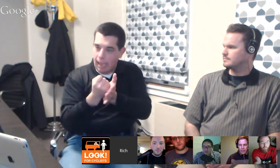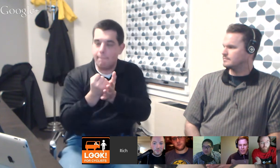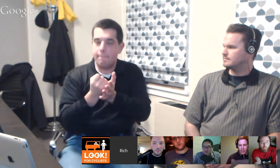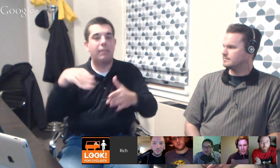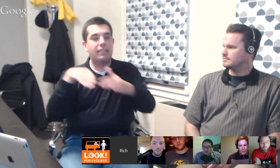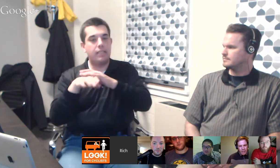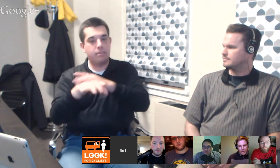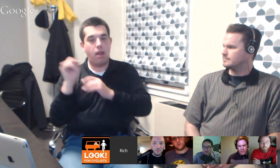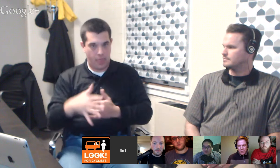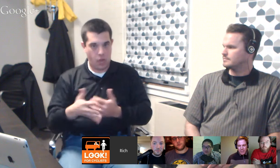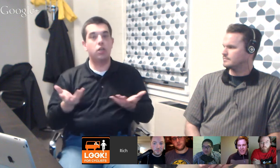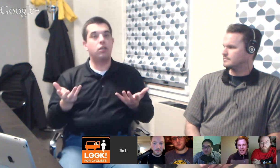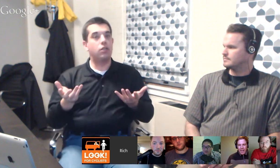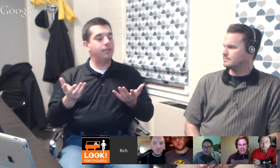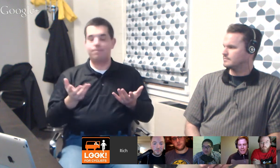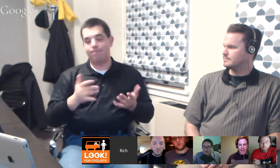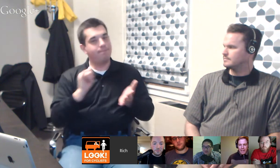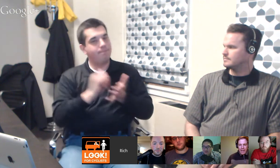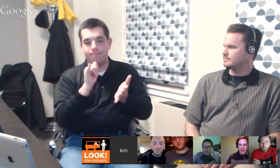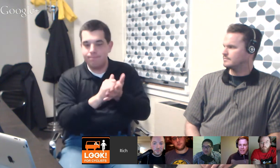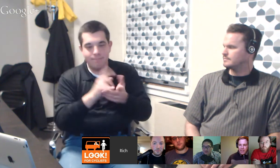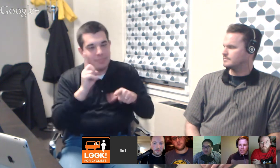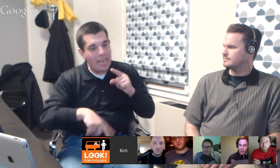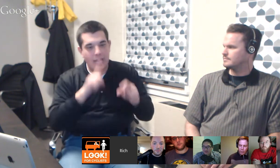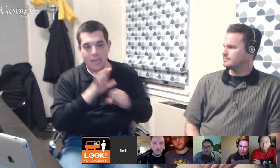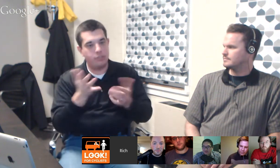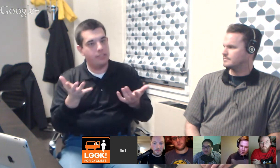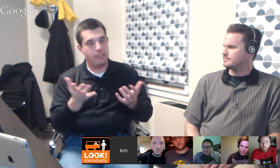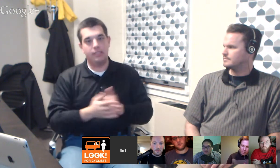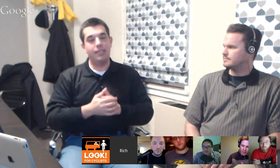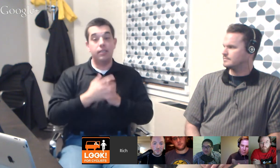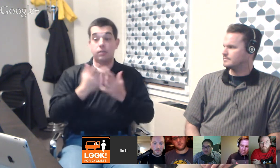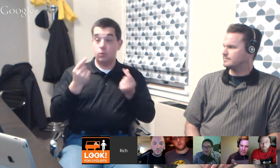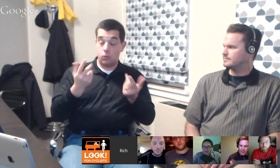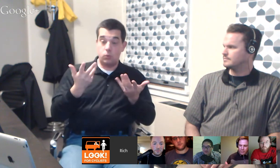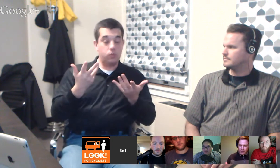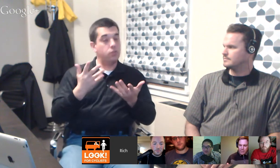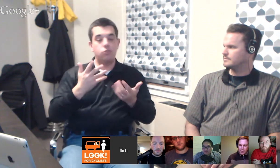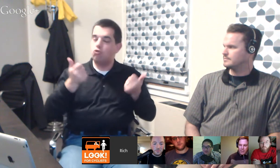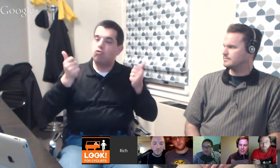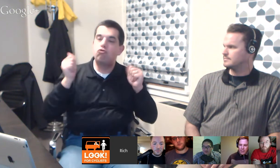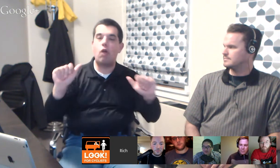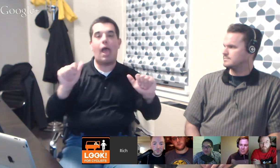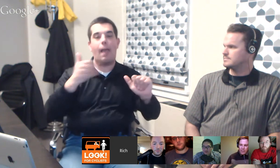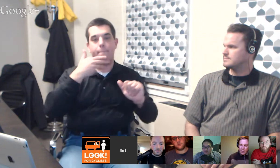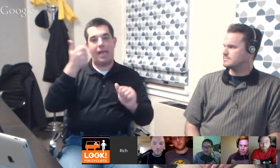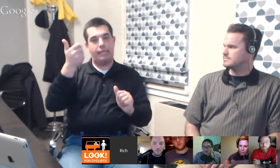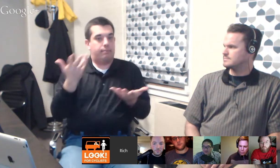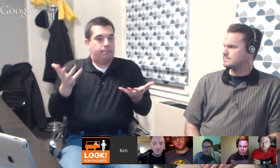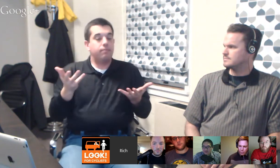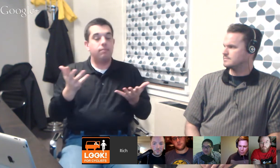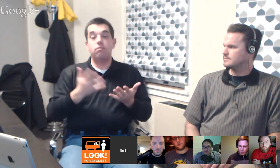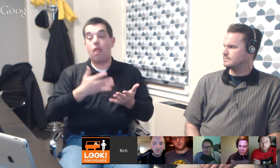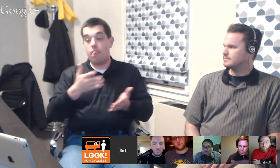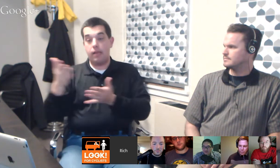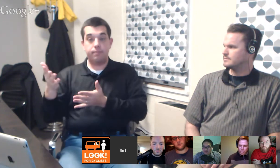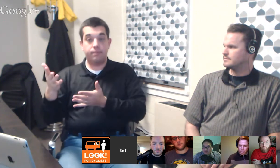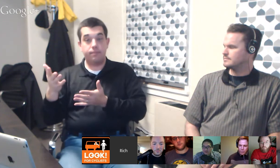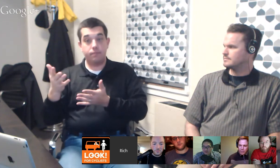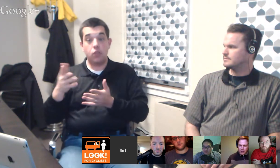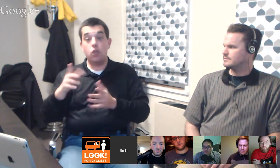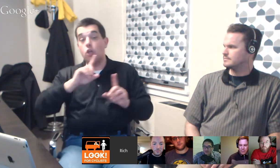on there. You can't guarantee that. All you can do is make your best efforts, and then go to